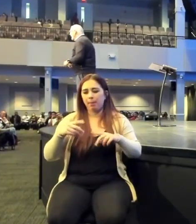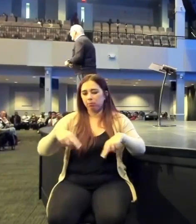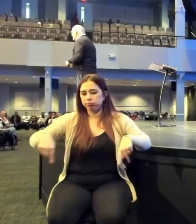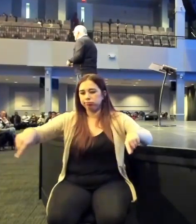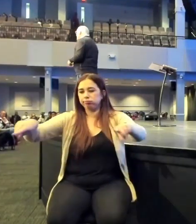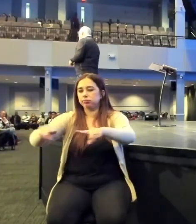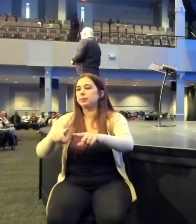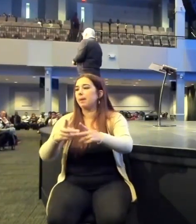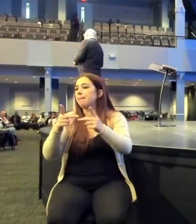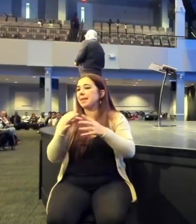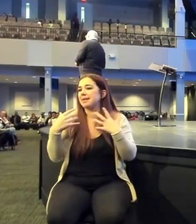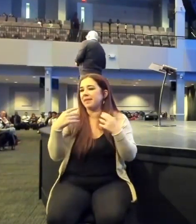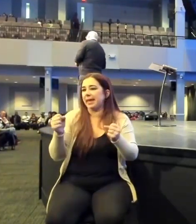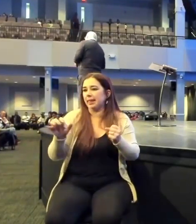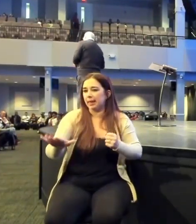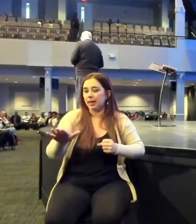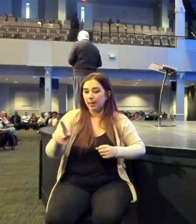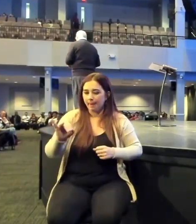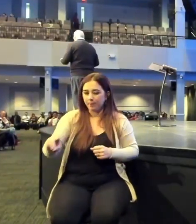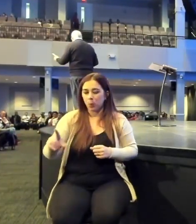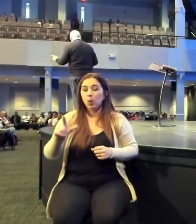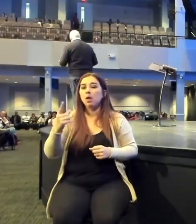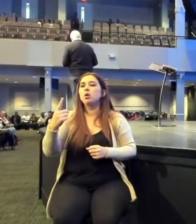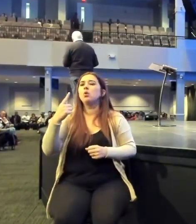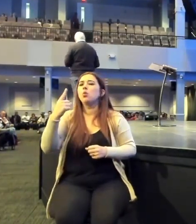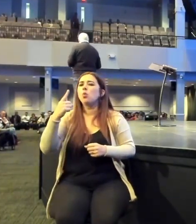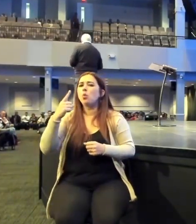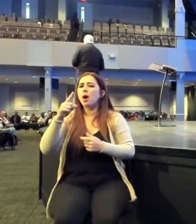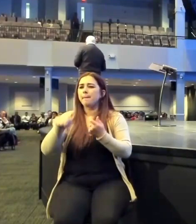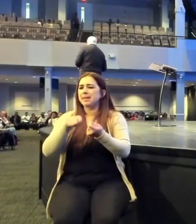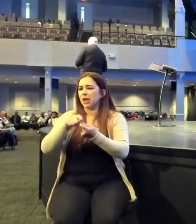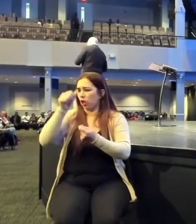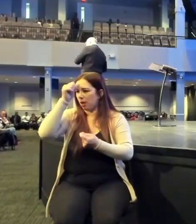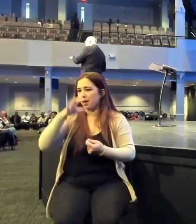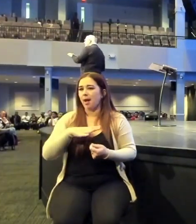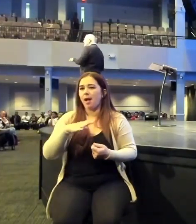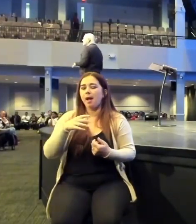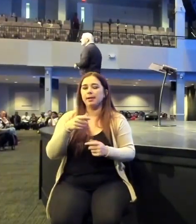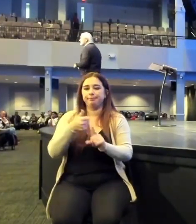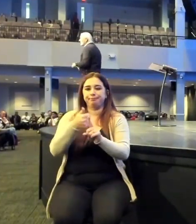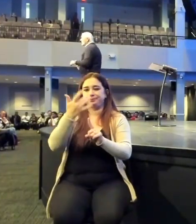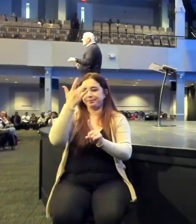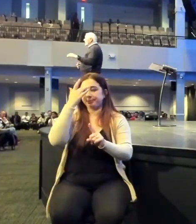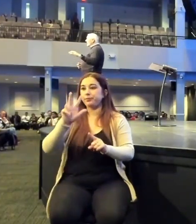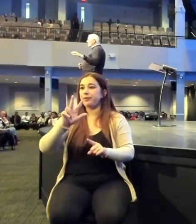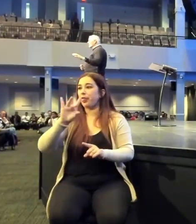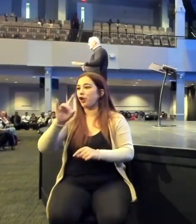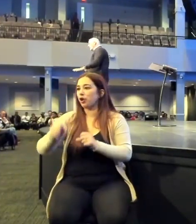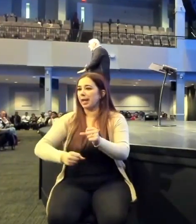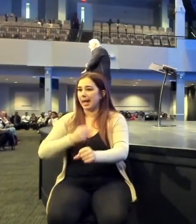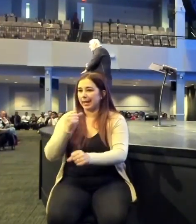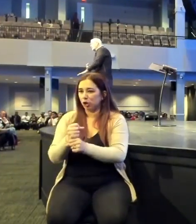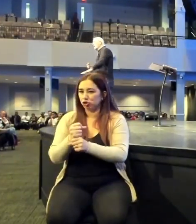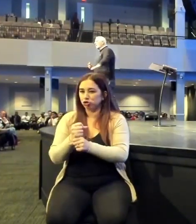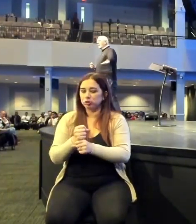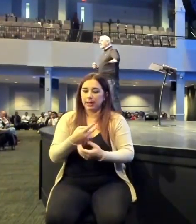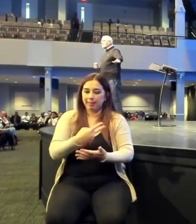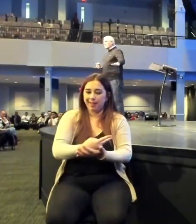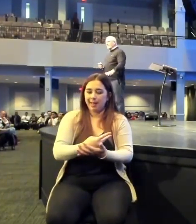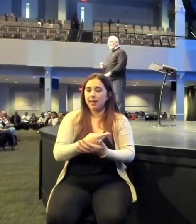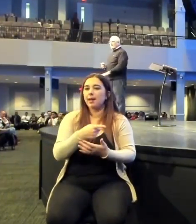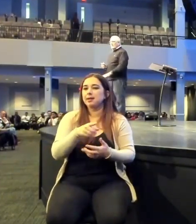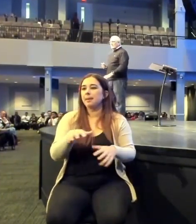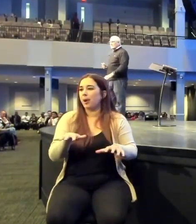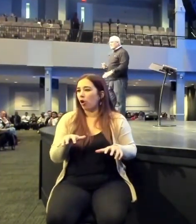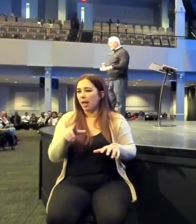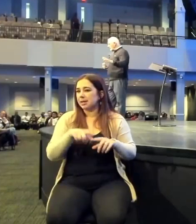healing. And there was one particular man there who had been sick for 38 years. And so he's laying on a mat. He's paralyzed